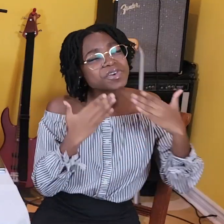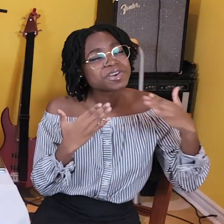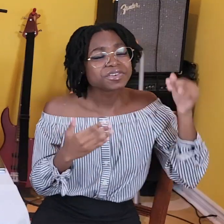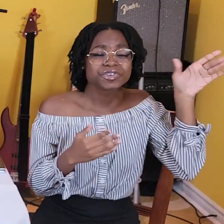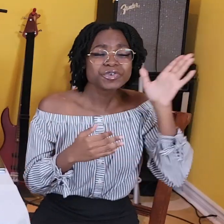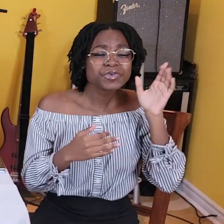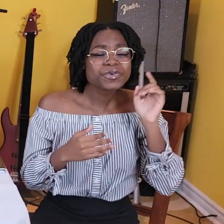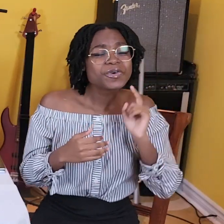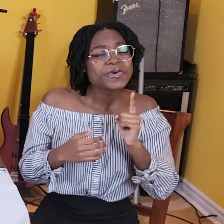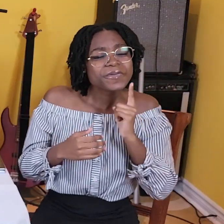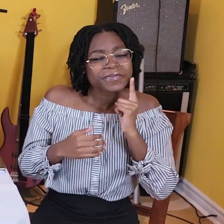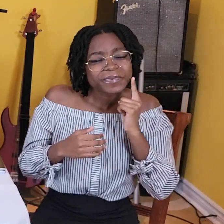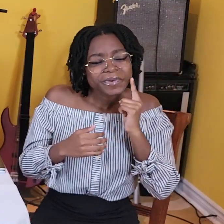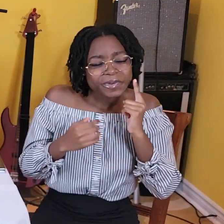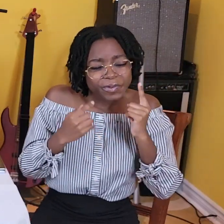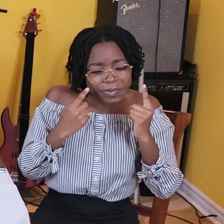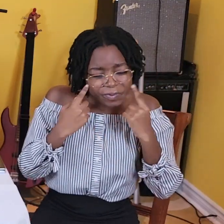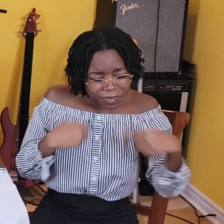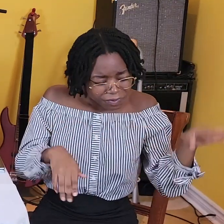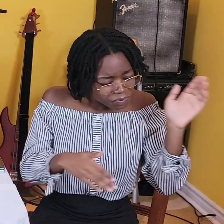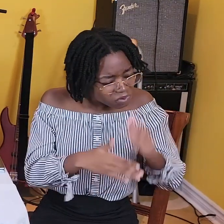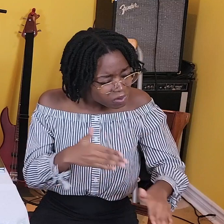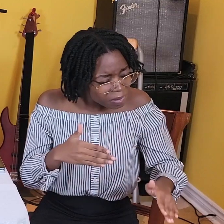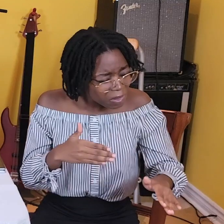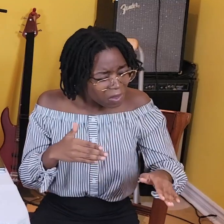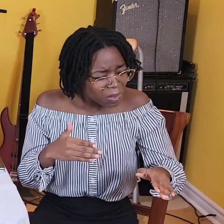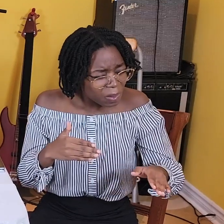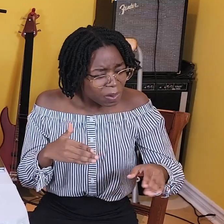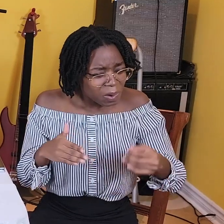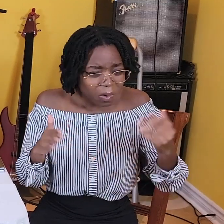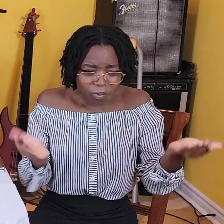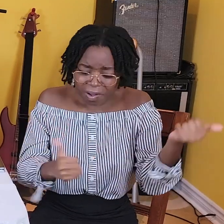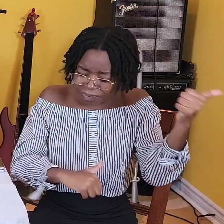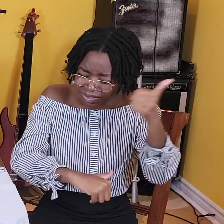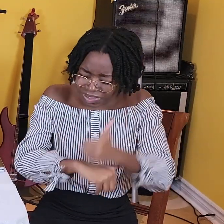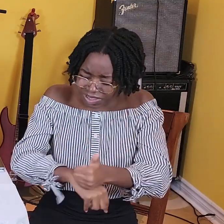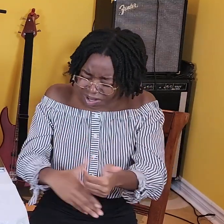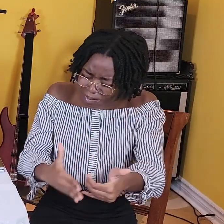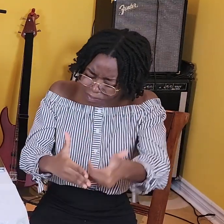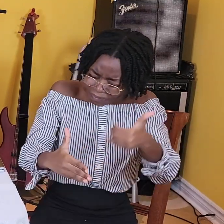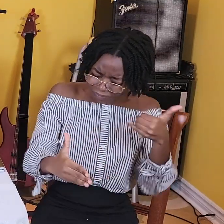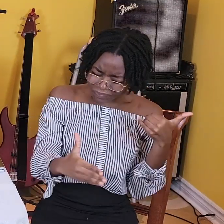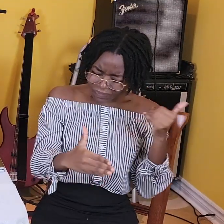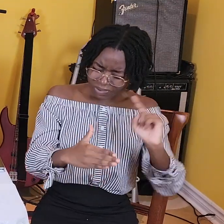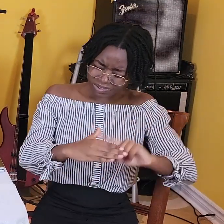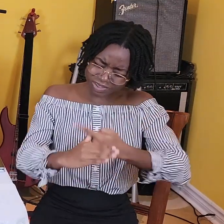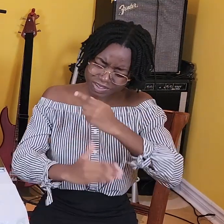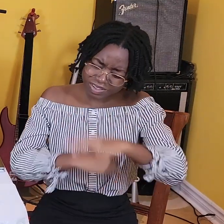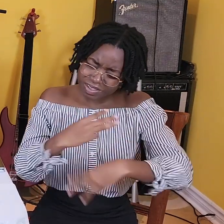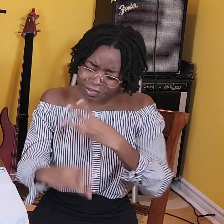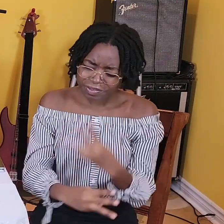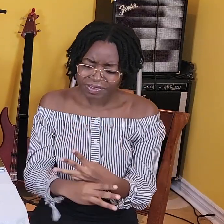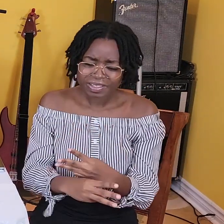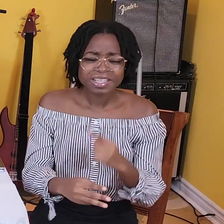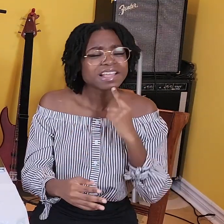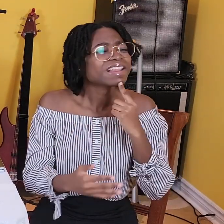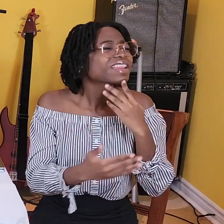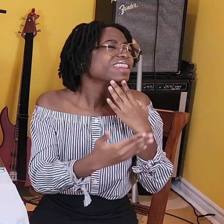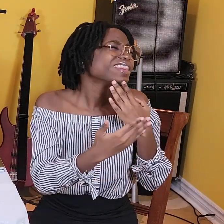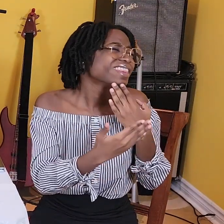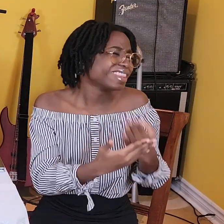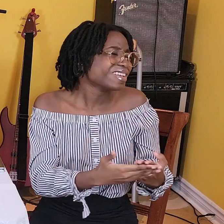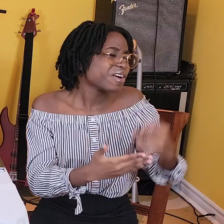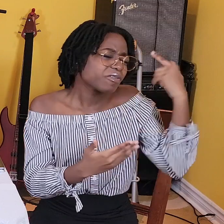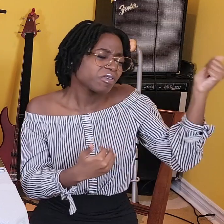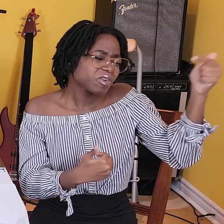was laid out before the foundation of the world. We thank you for coming. We thank you, mighty God, the pain that